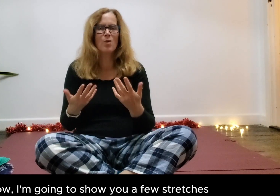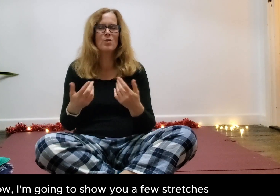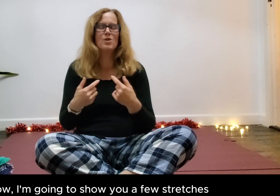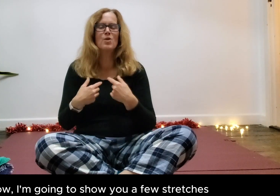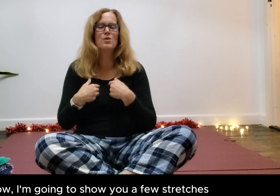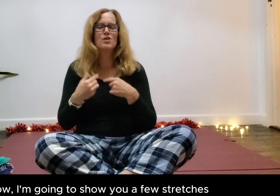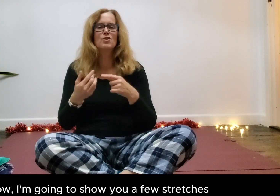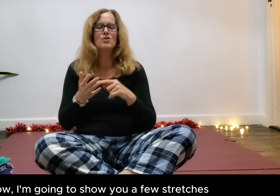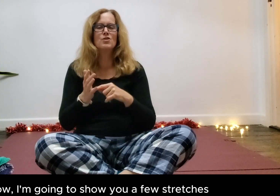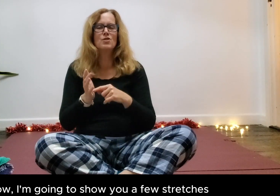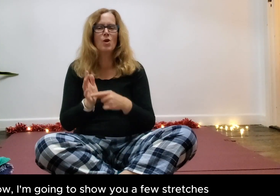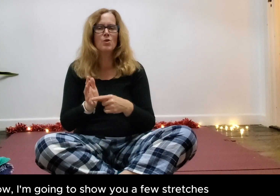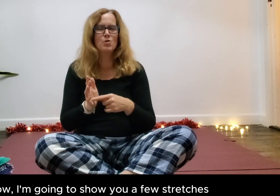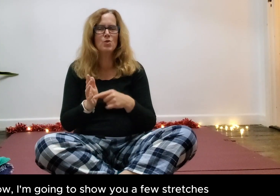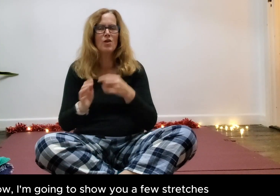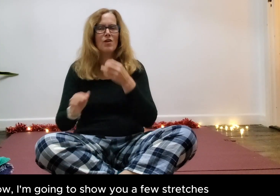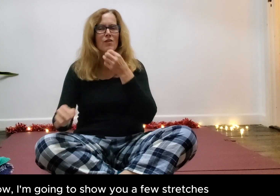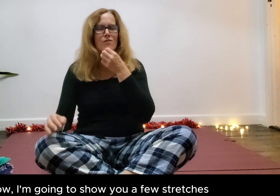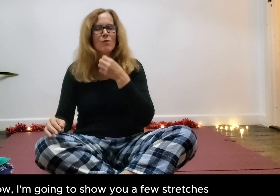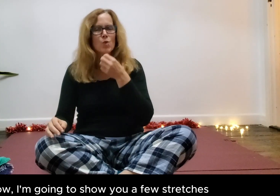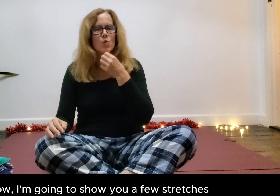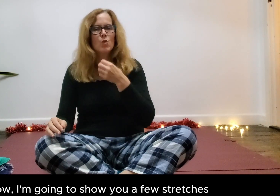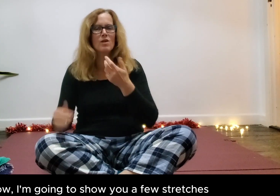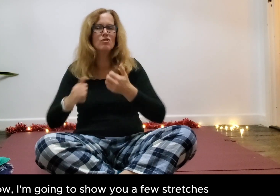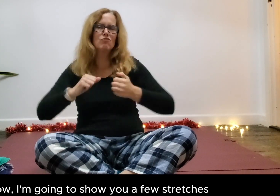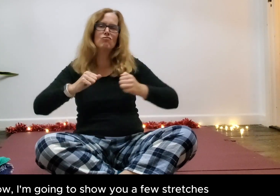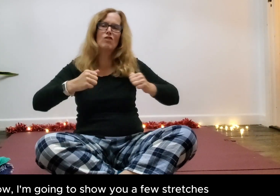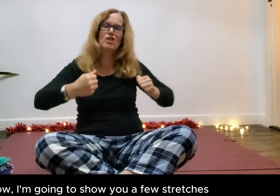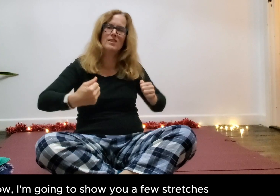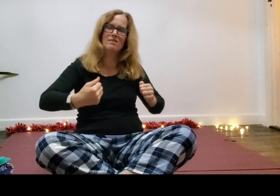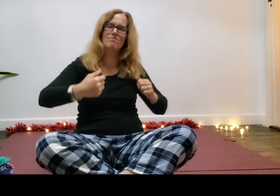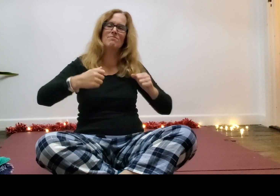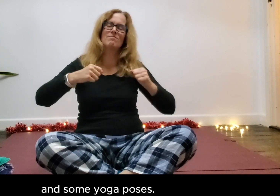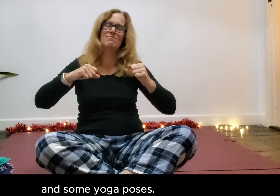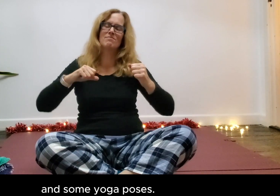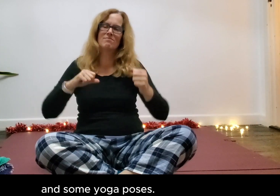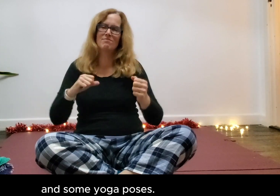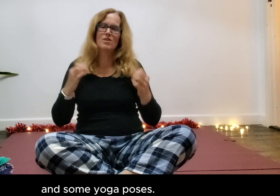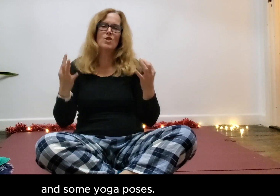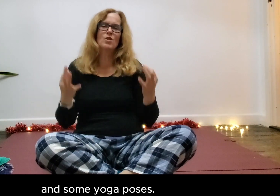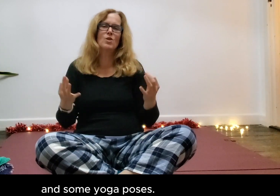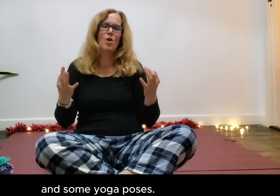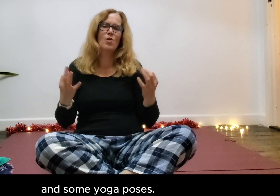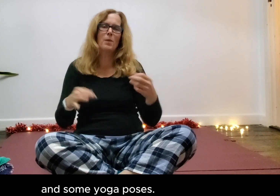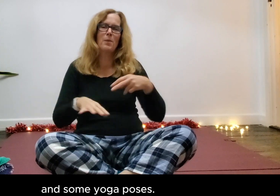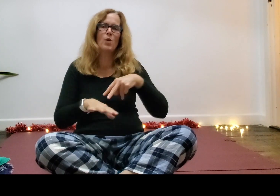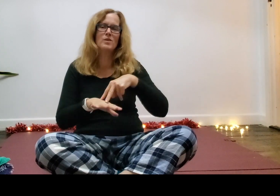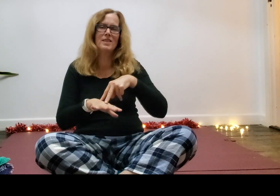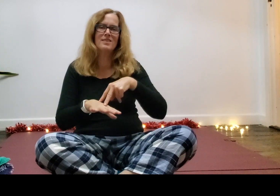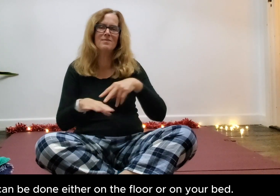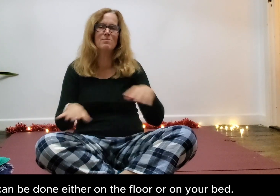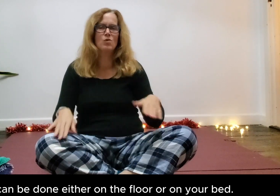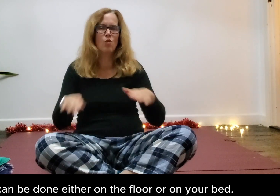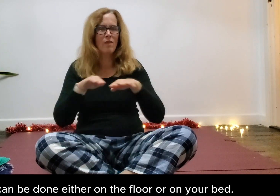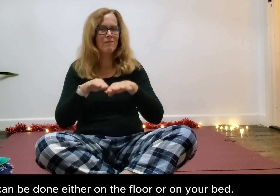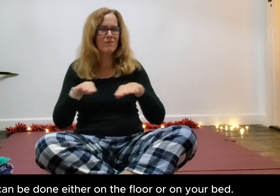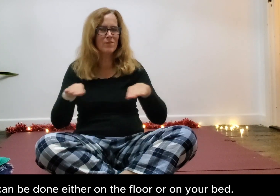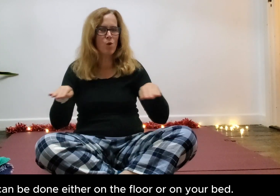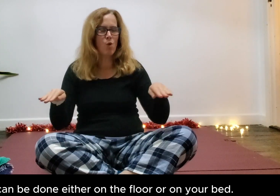Now, I'm going to show you a few stretches and some yoga poses. These can be done either